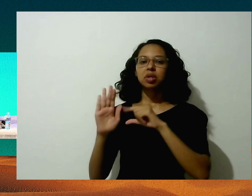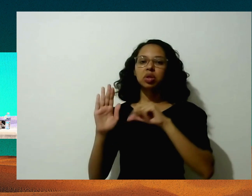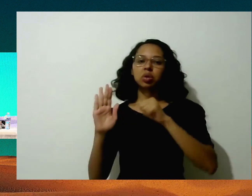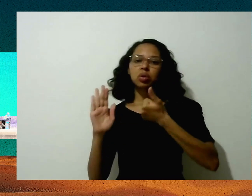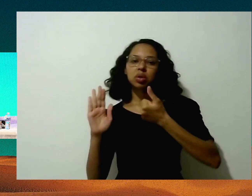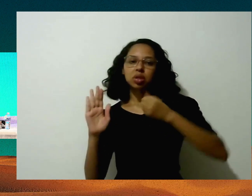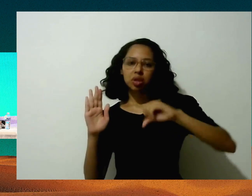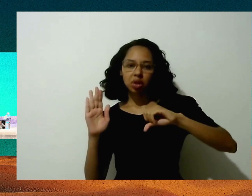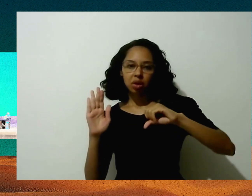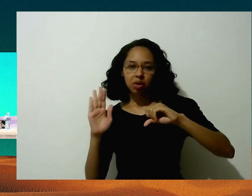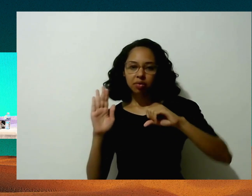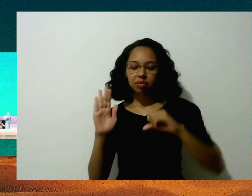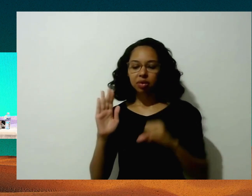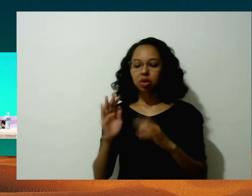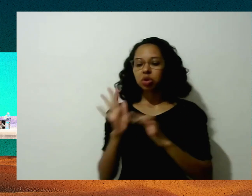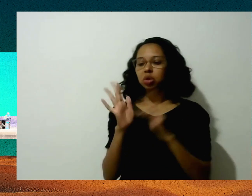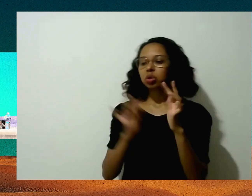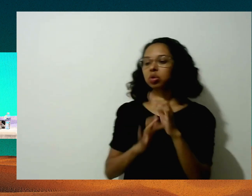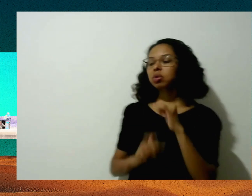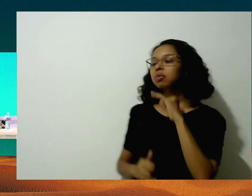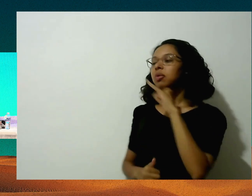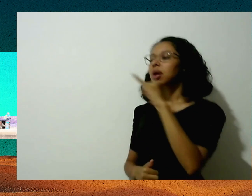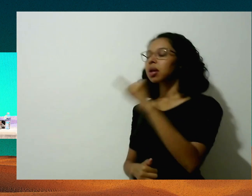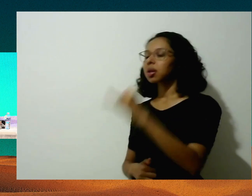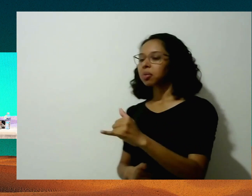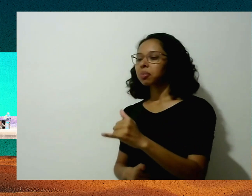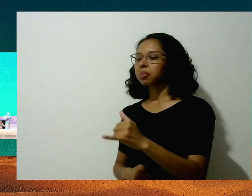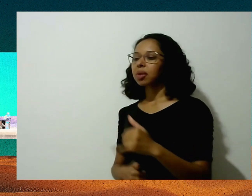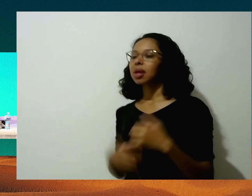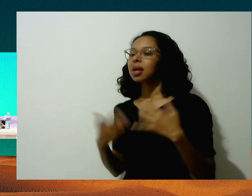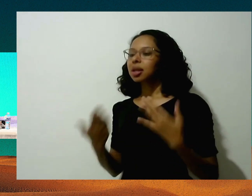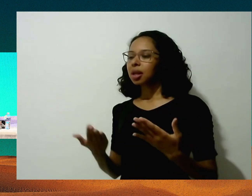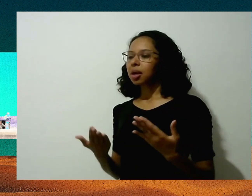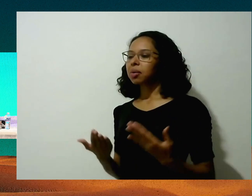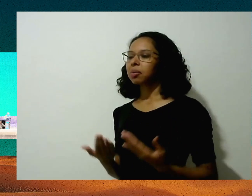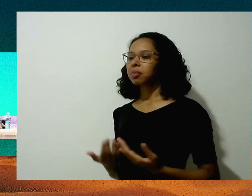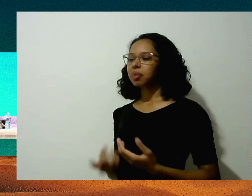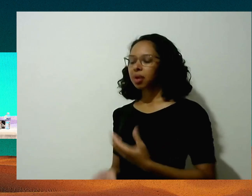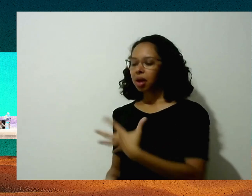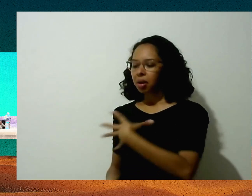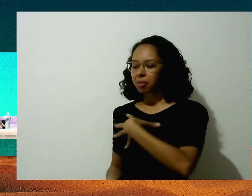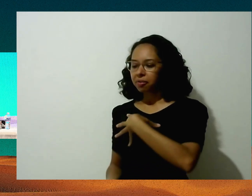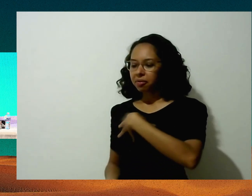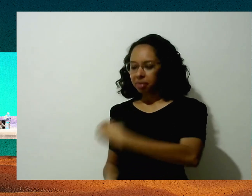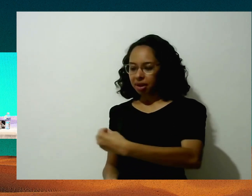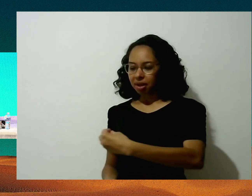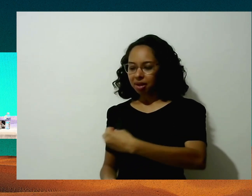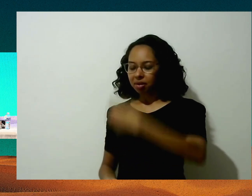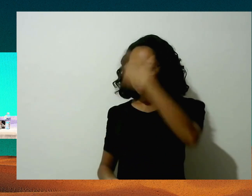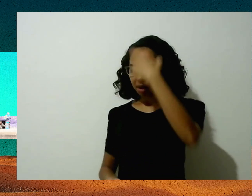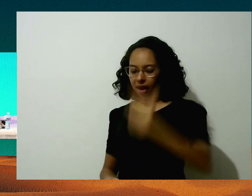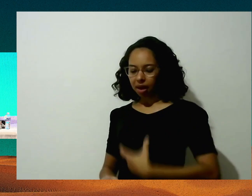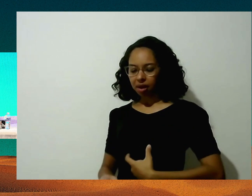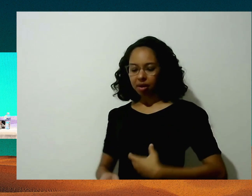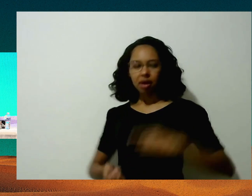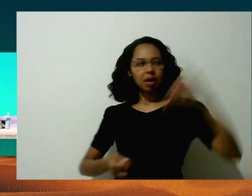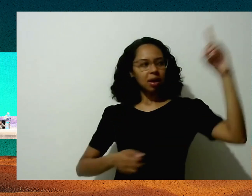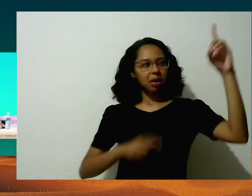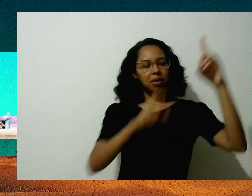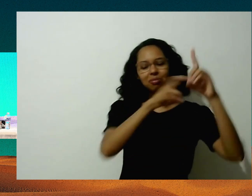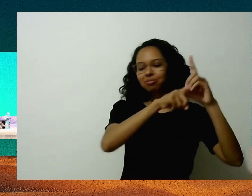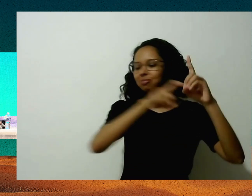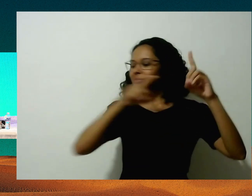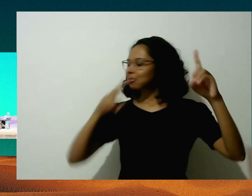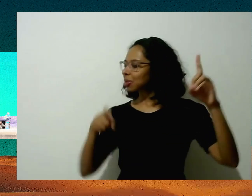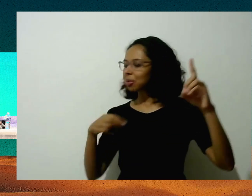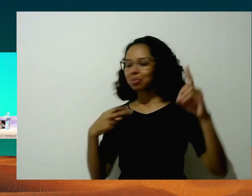falou Jesus: em verdade vos digo que o filho nada pode fazer de si mesmo. I read that to you already.